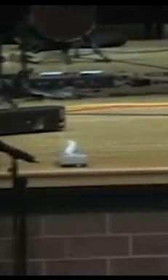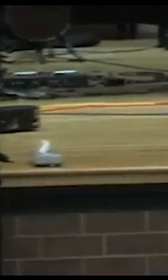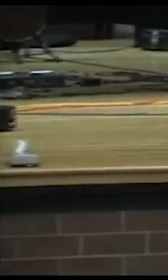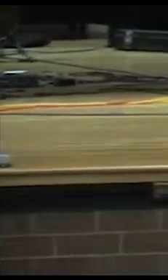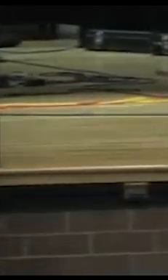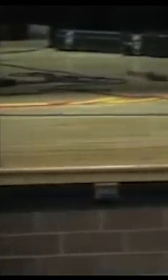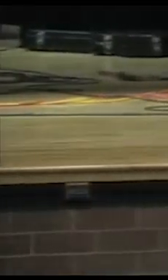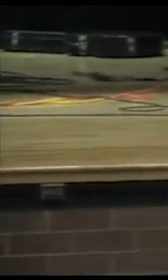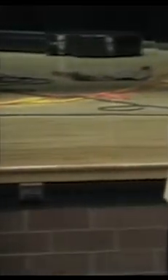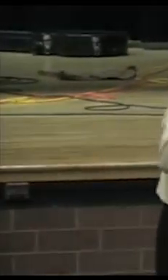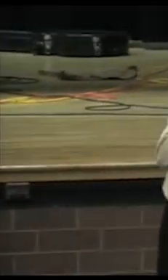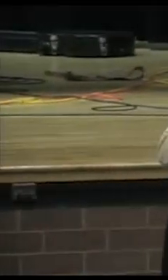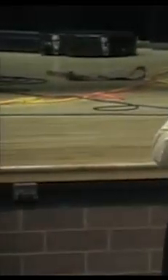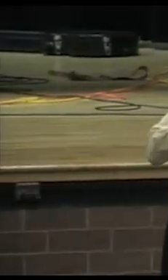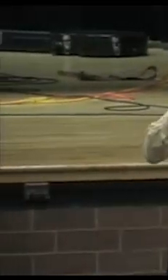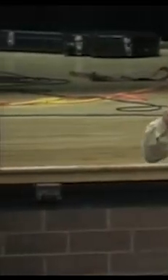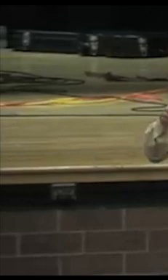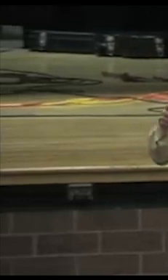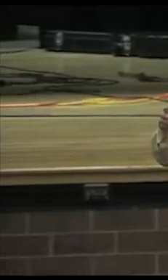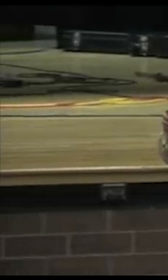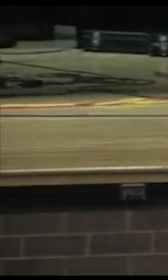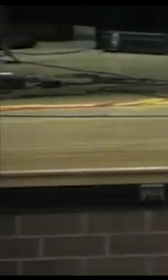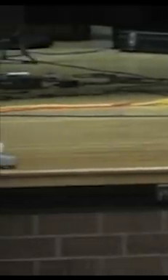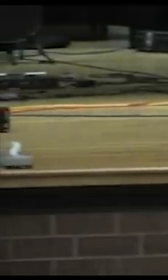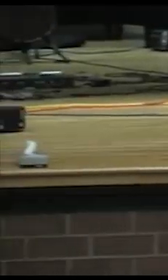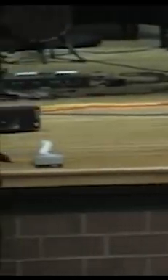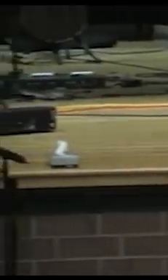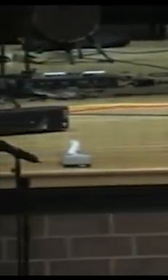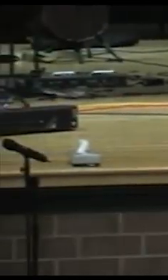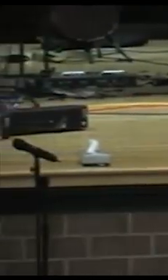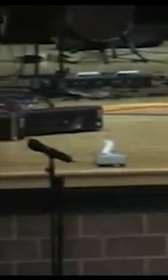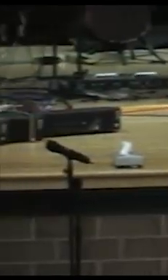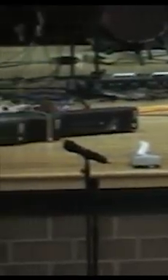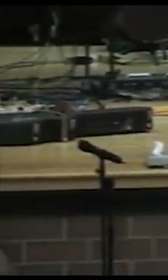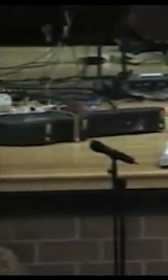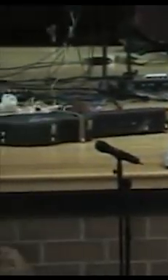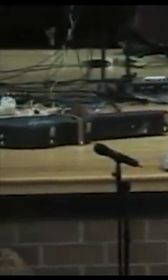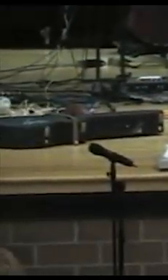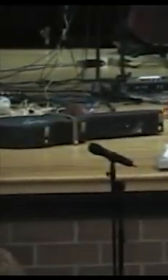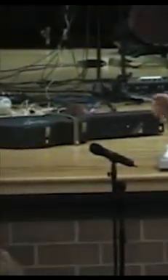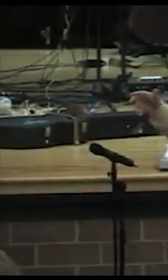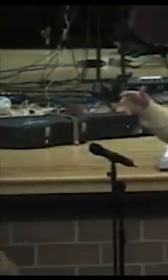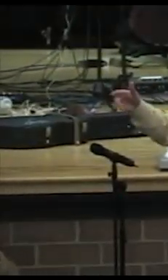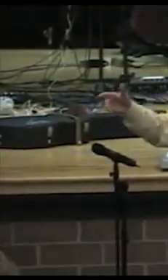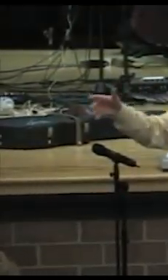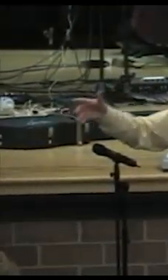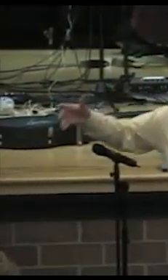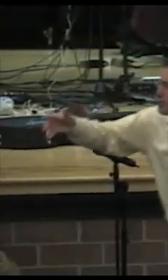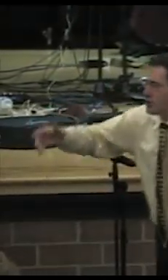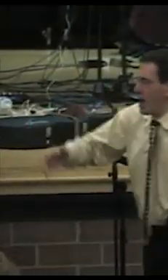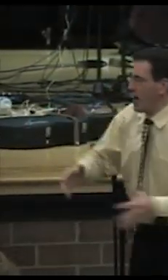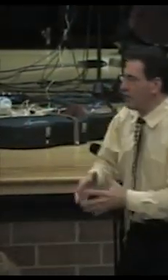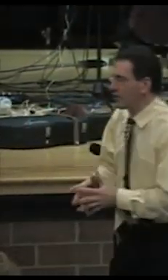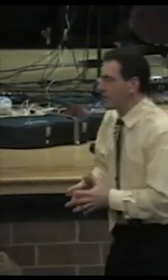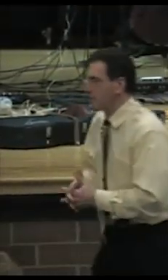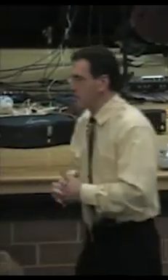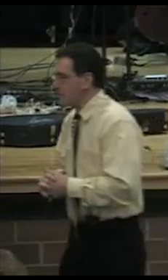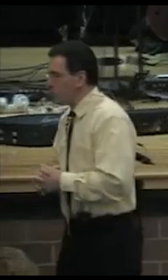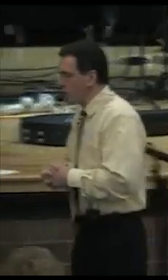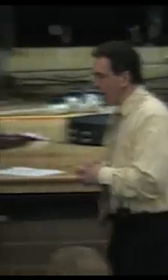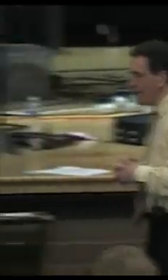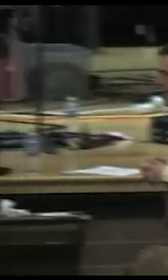different people, groups, different stations in people's